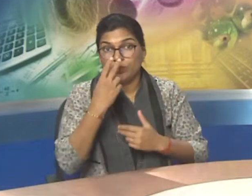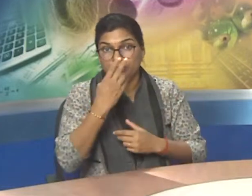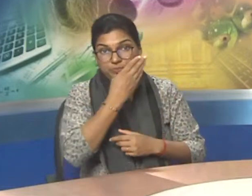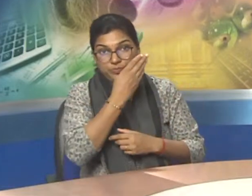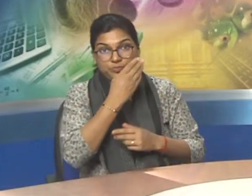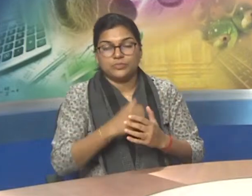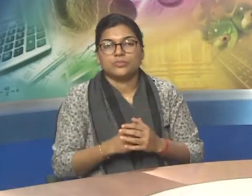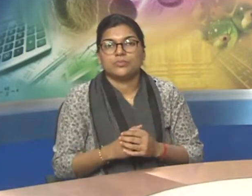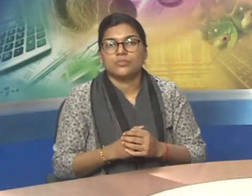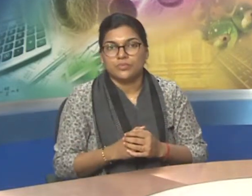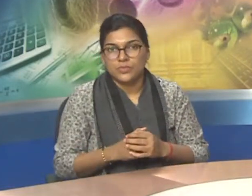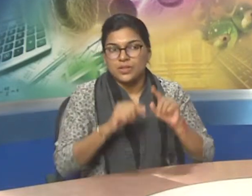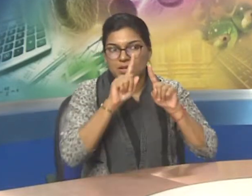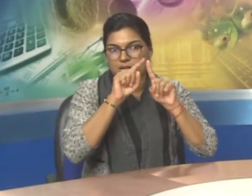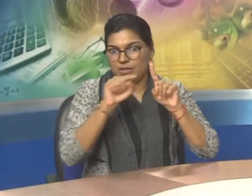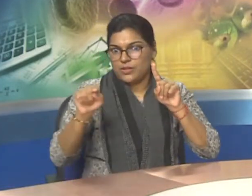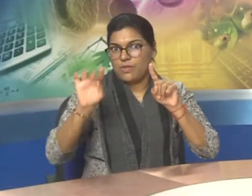Let us now understand this second law in detail.